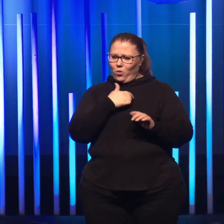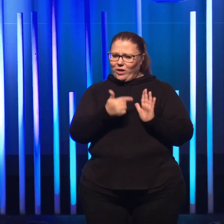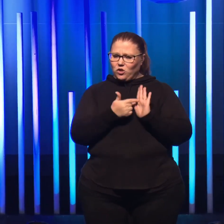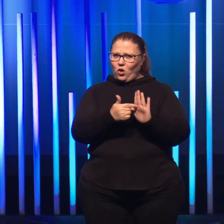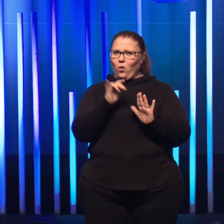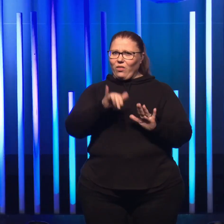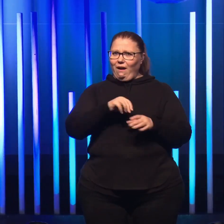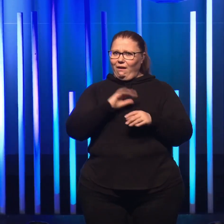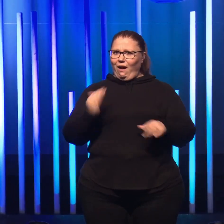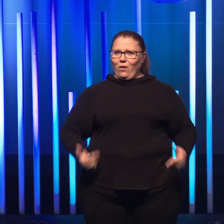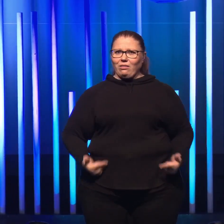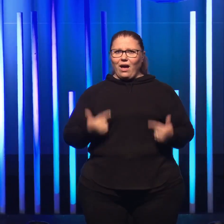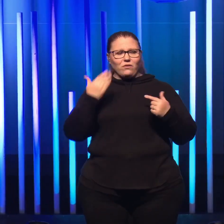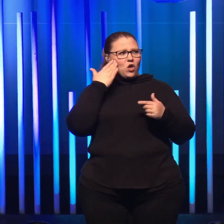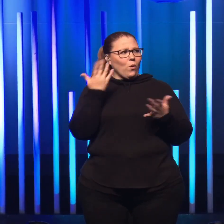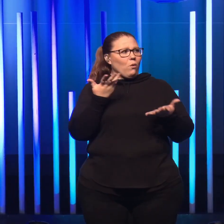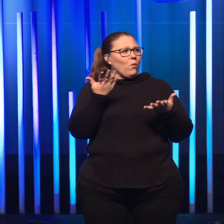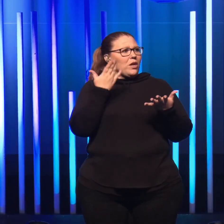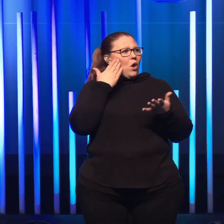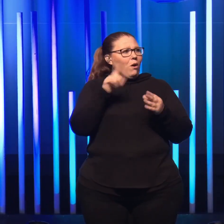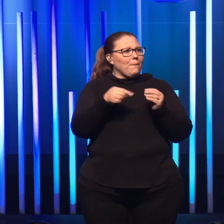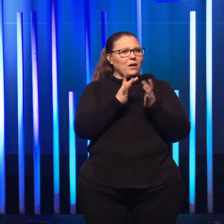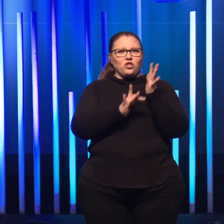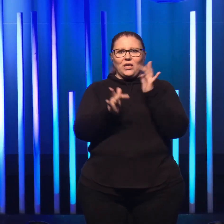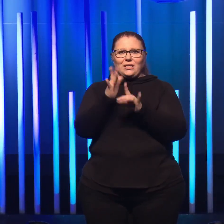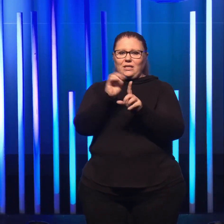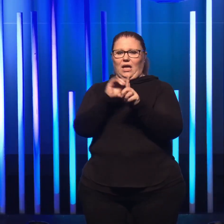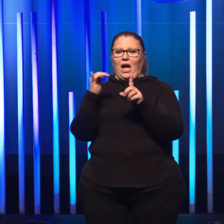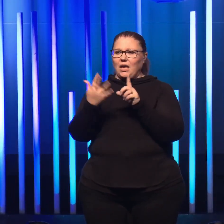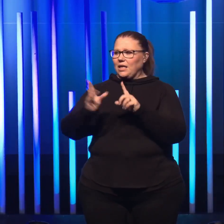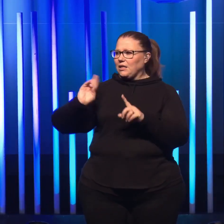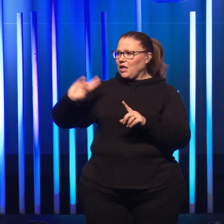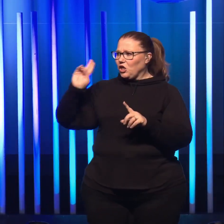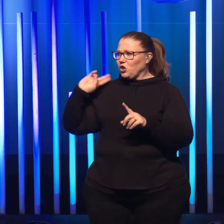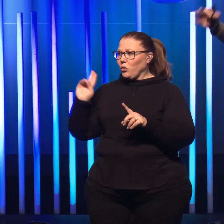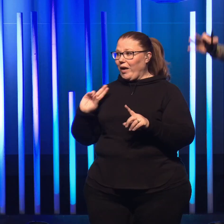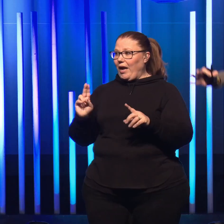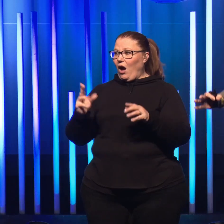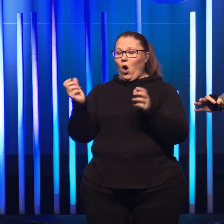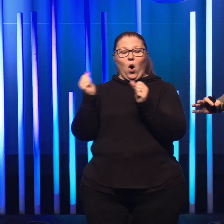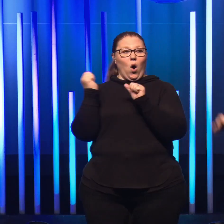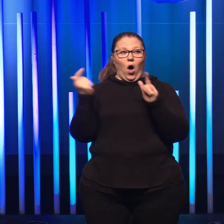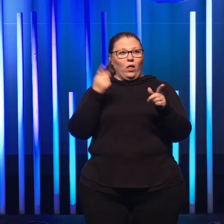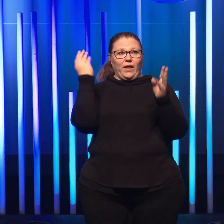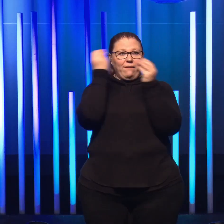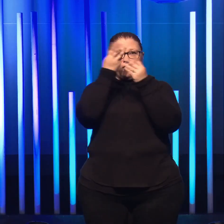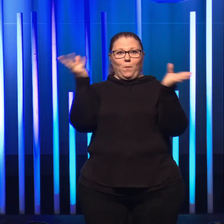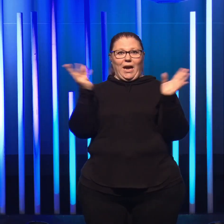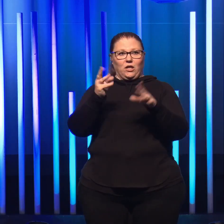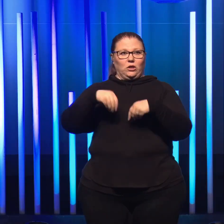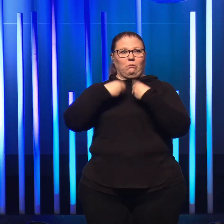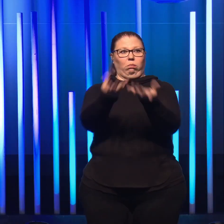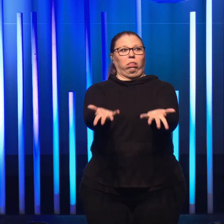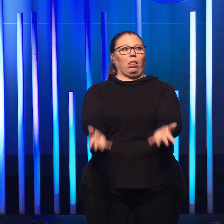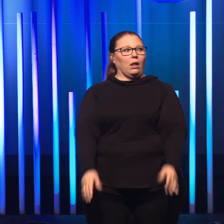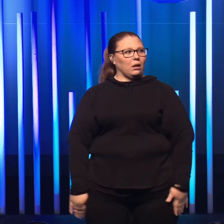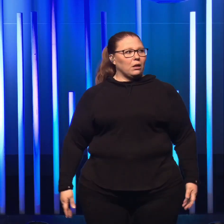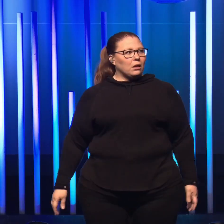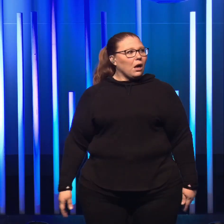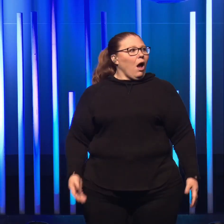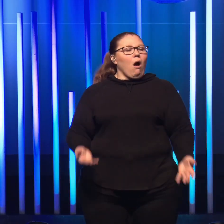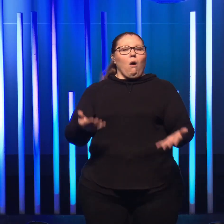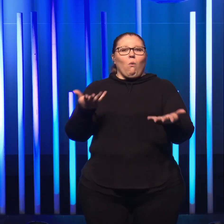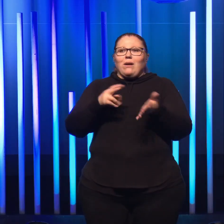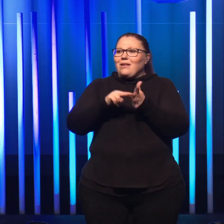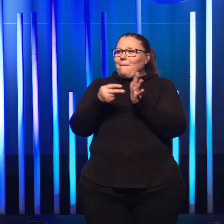out? Knowing what we know about Jesus, the context, the history, the fire hose you just drank from, what does that mean for us